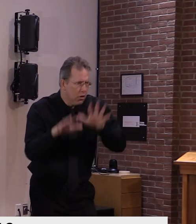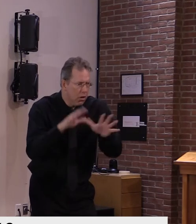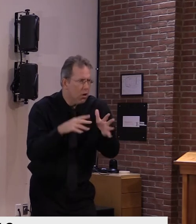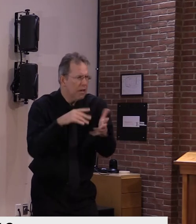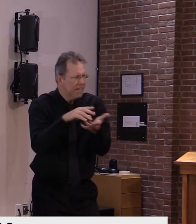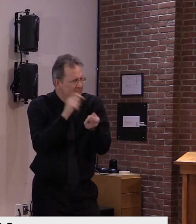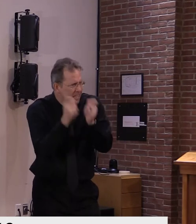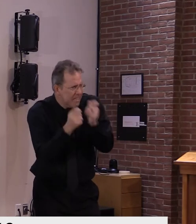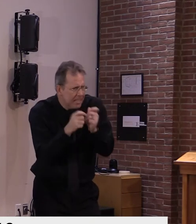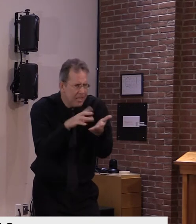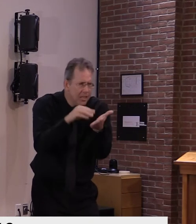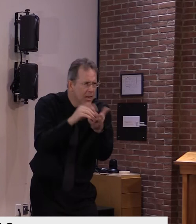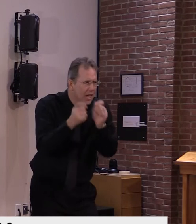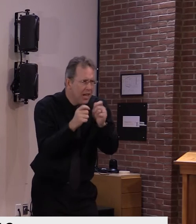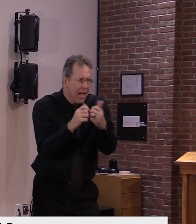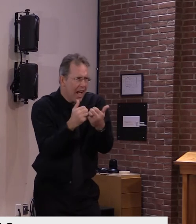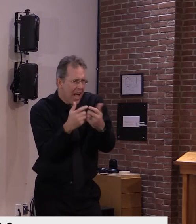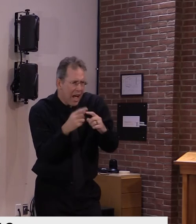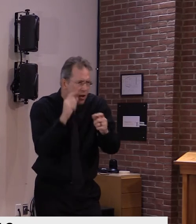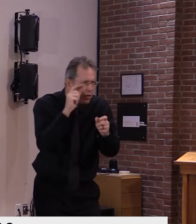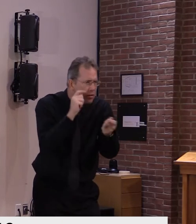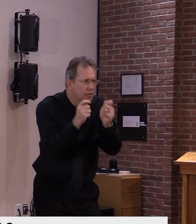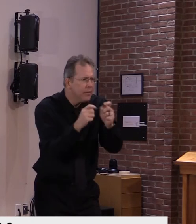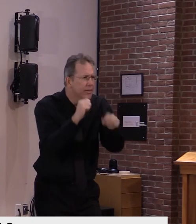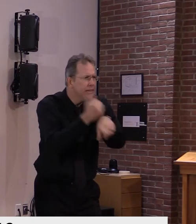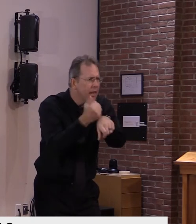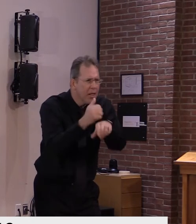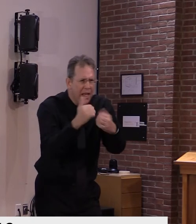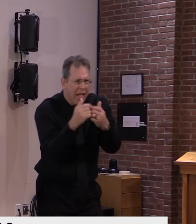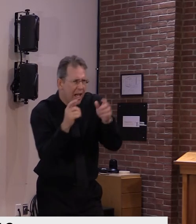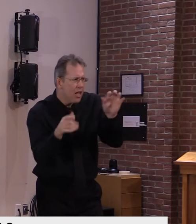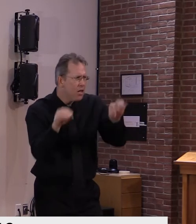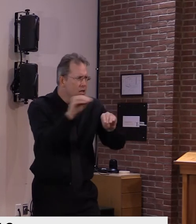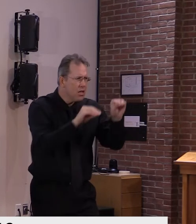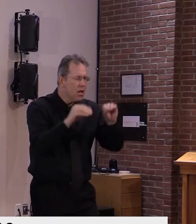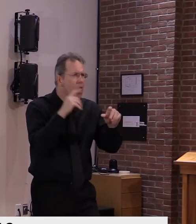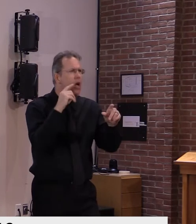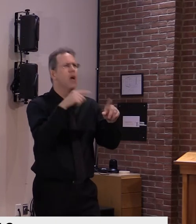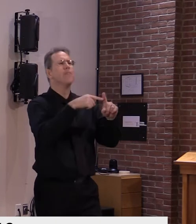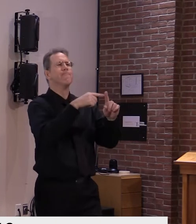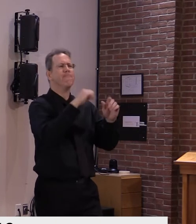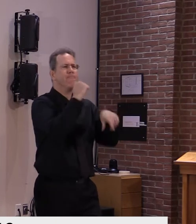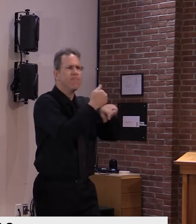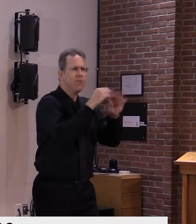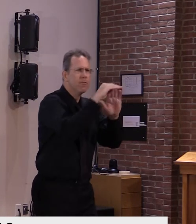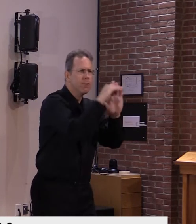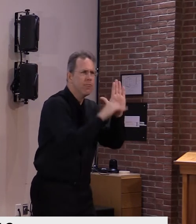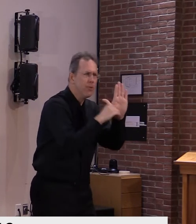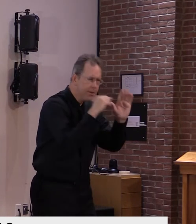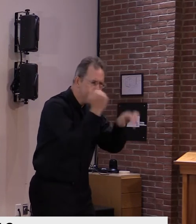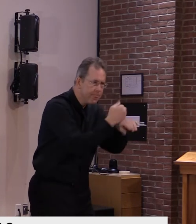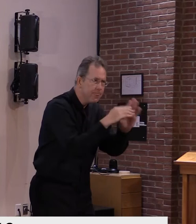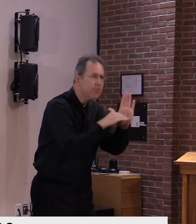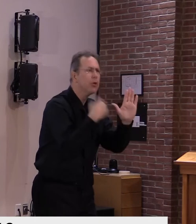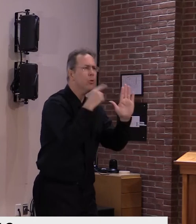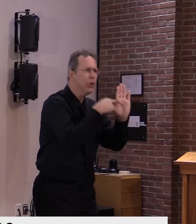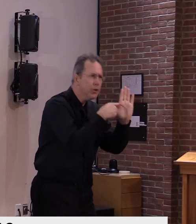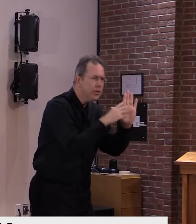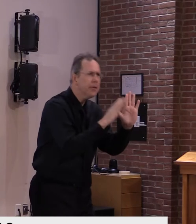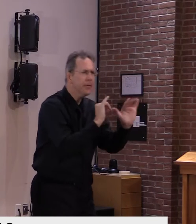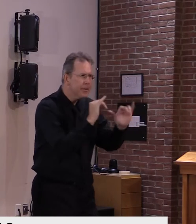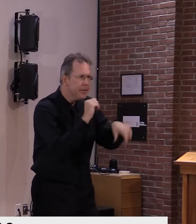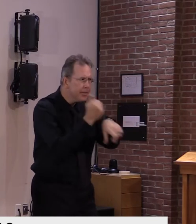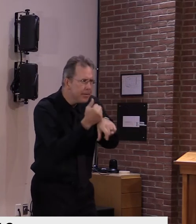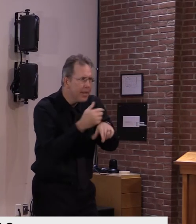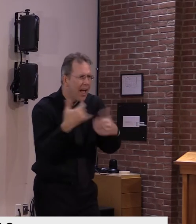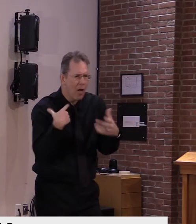restrictions we've been putting into place of late, because we know what works, what doesn't, how the virus acts, and learn more every day. But